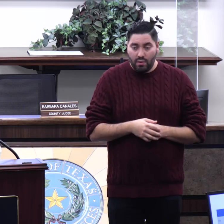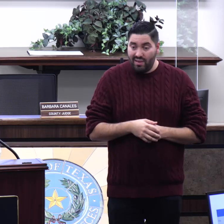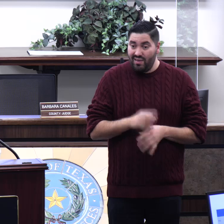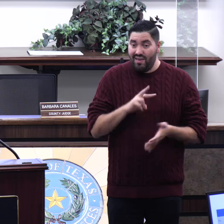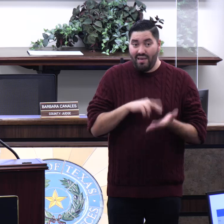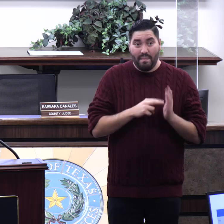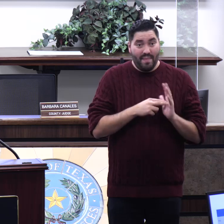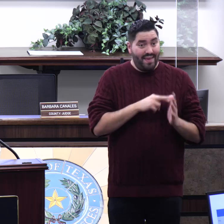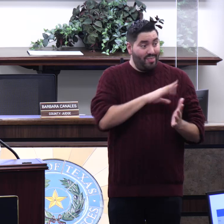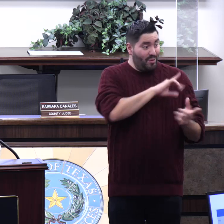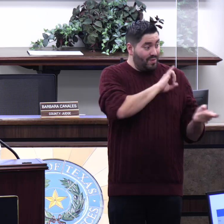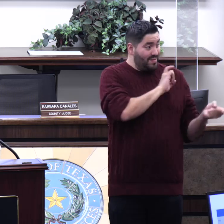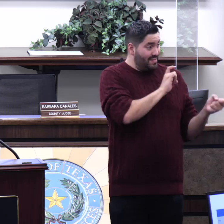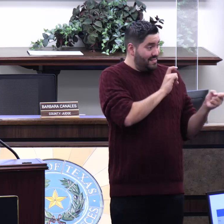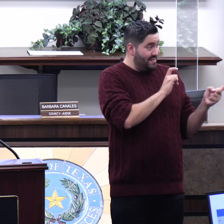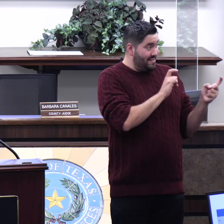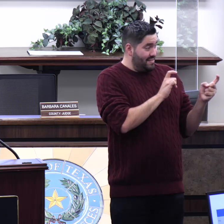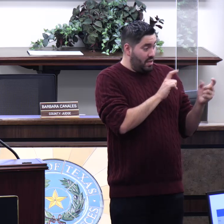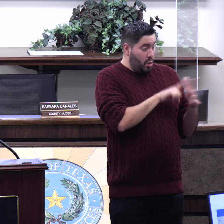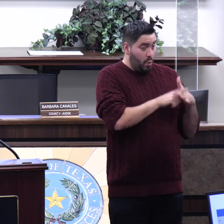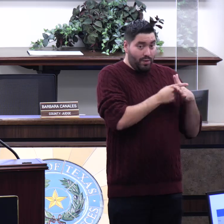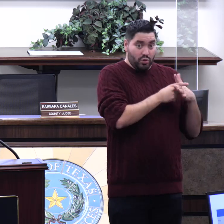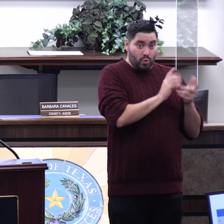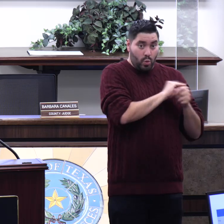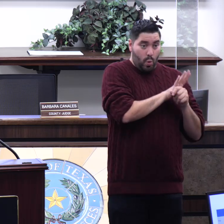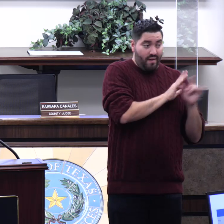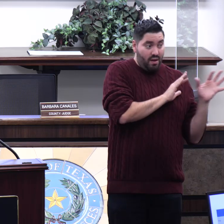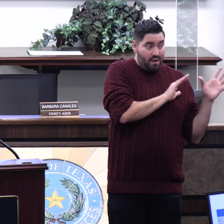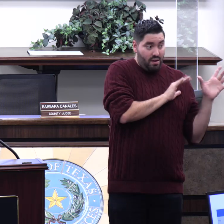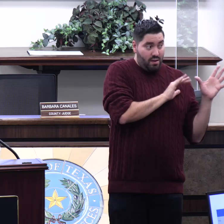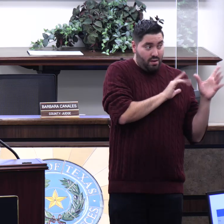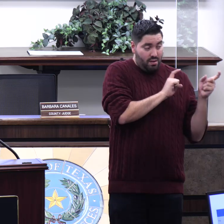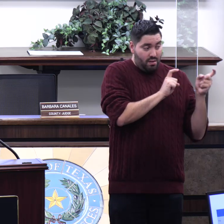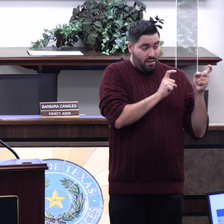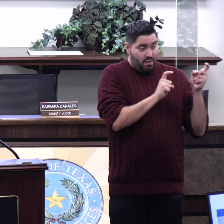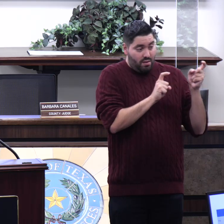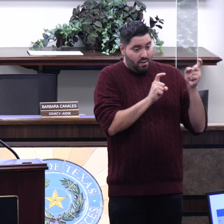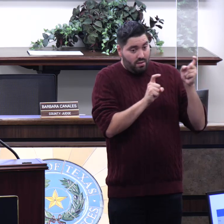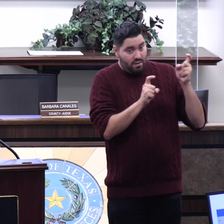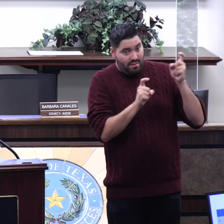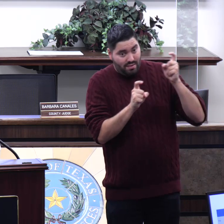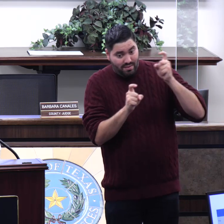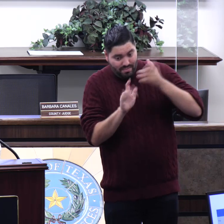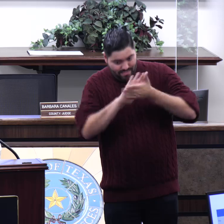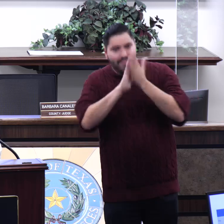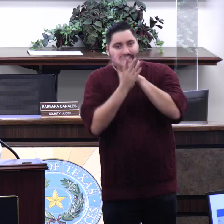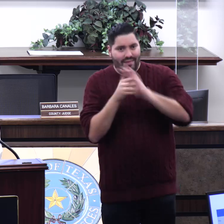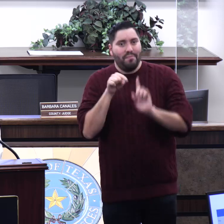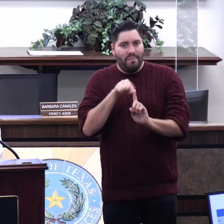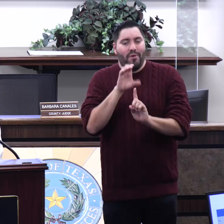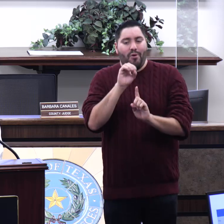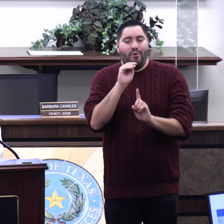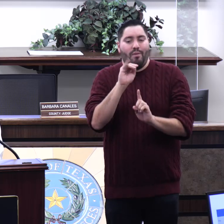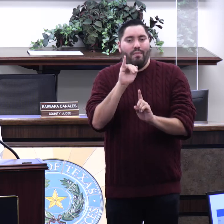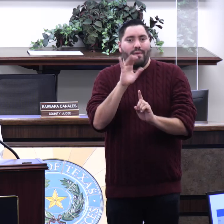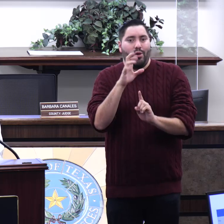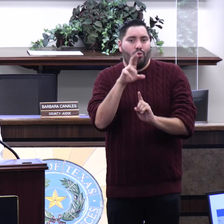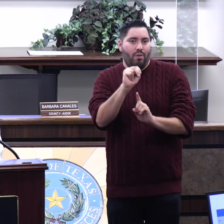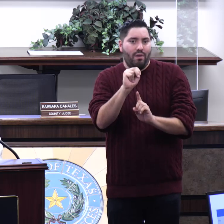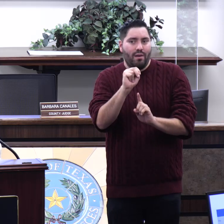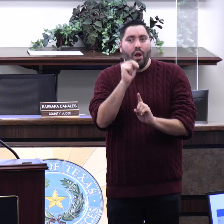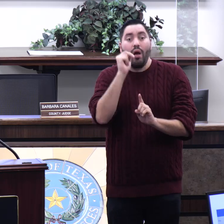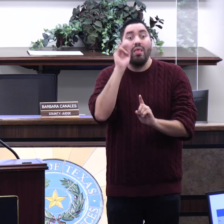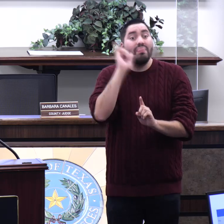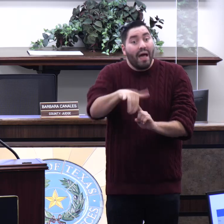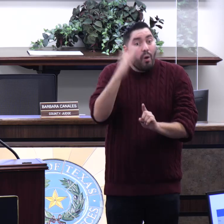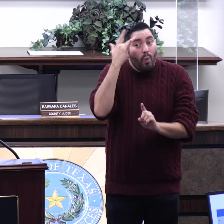all combined in the previous variants, put together is Omicron variant. And that is why we're all worried, the whole world is